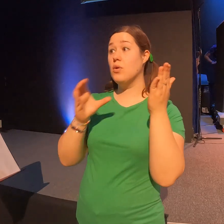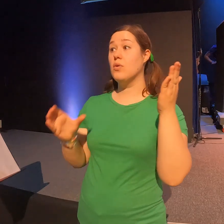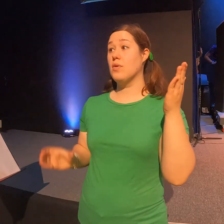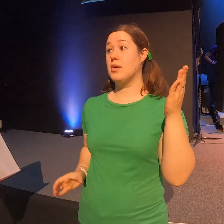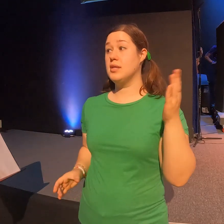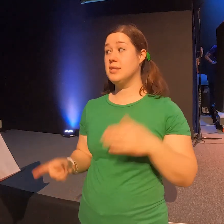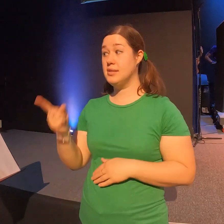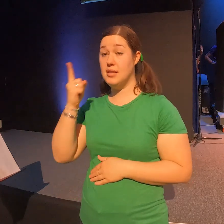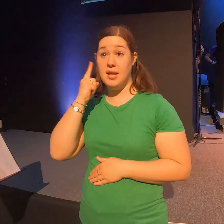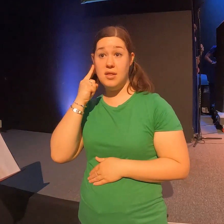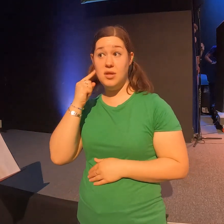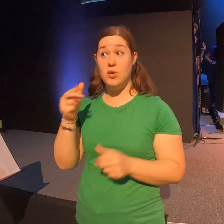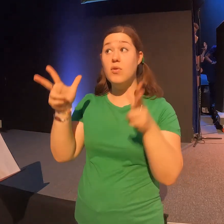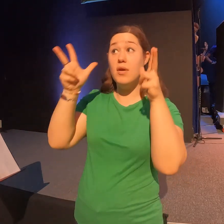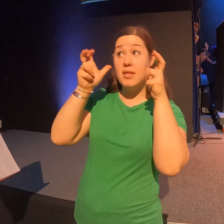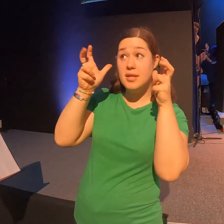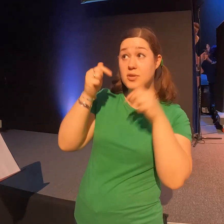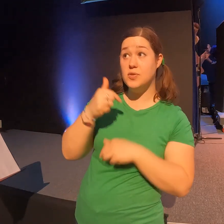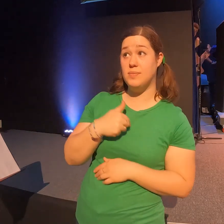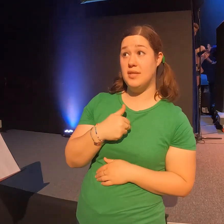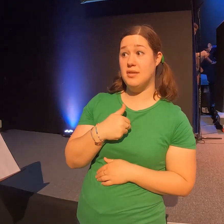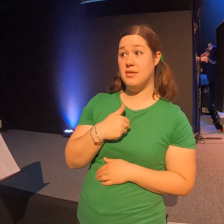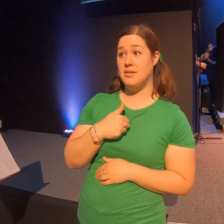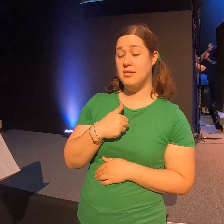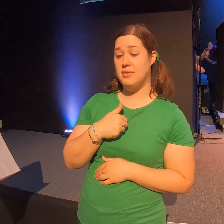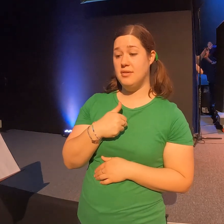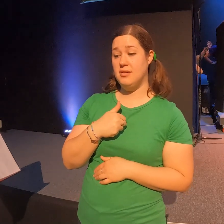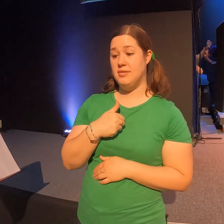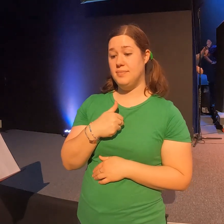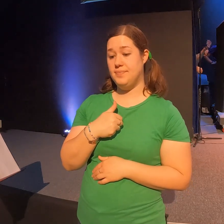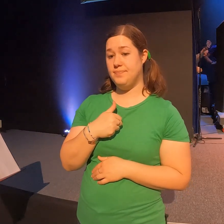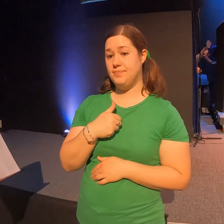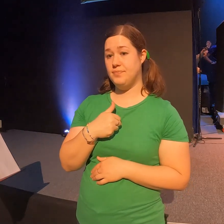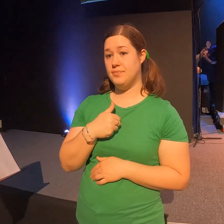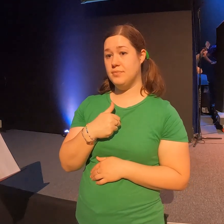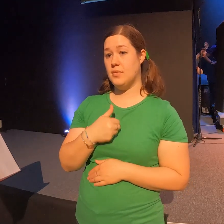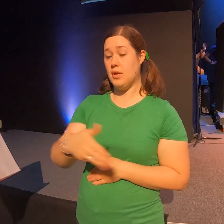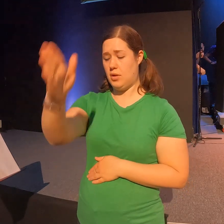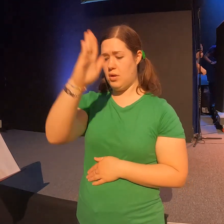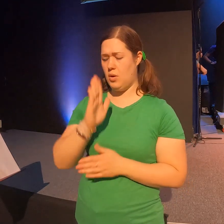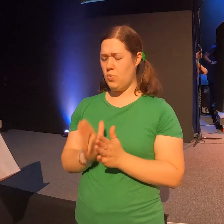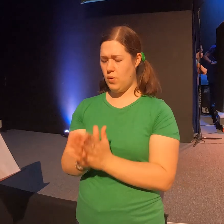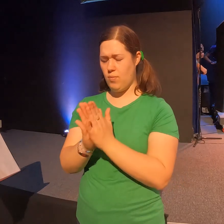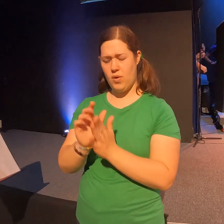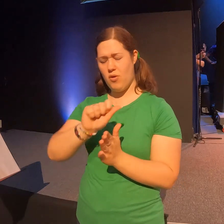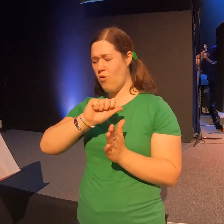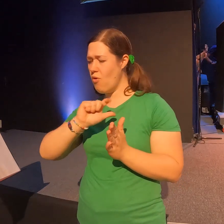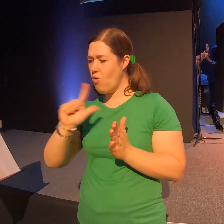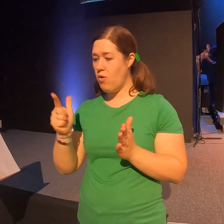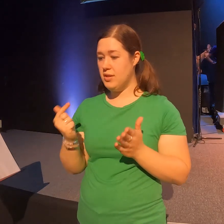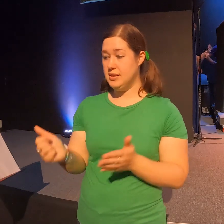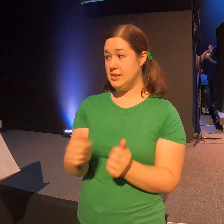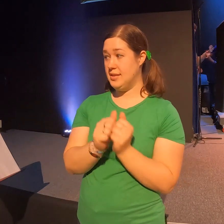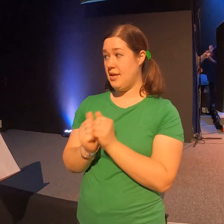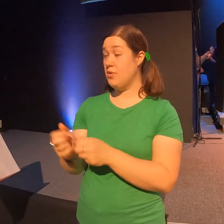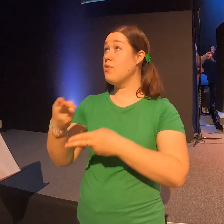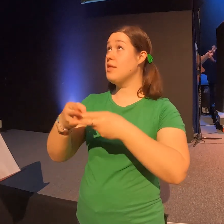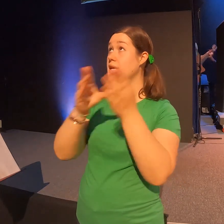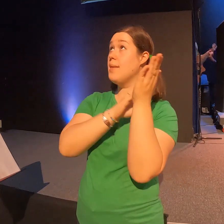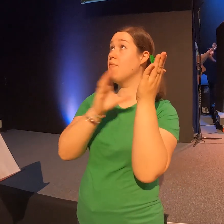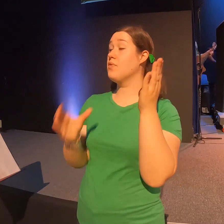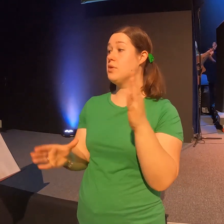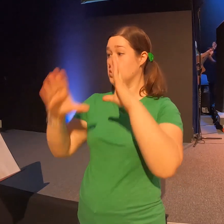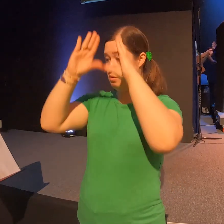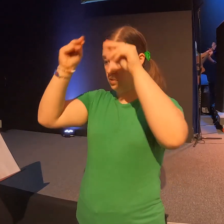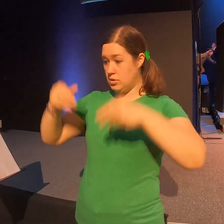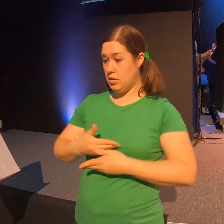ear that hears me. And God, we do pray all of this together in the name of Christ, who taught